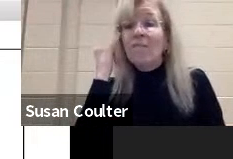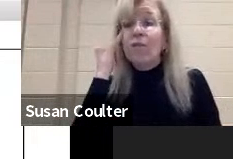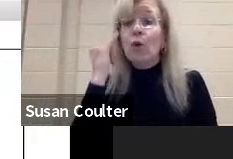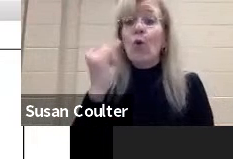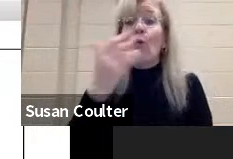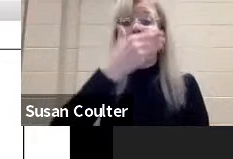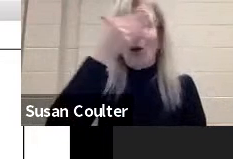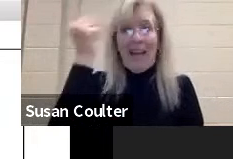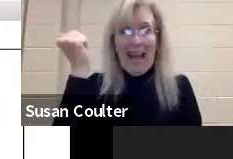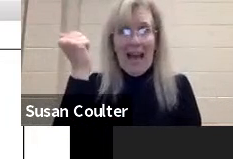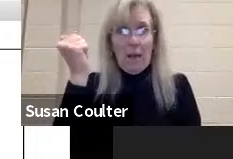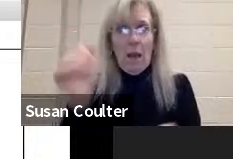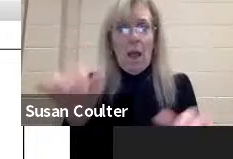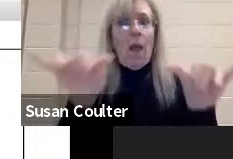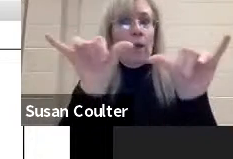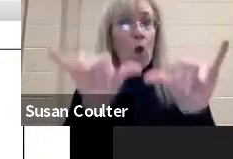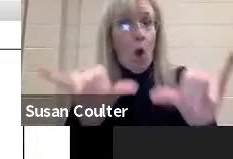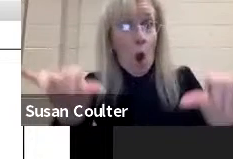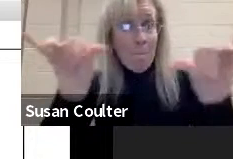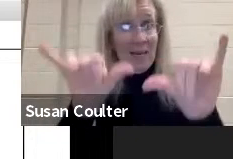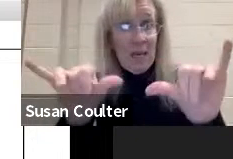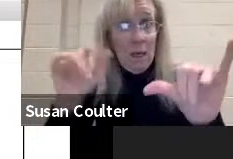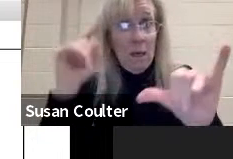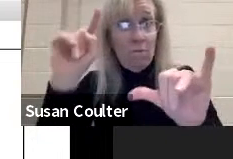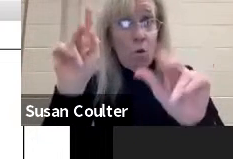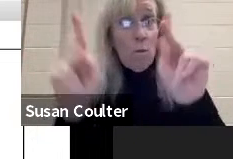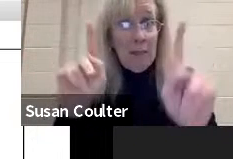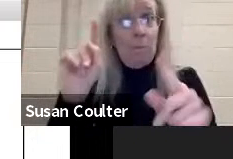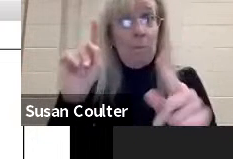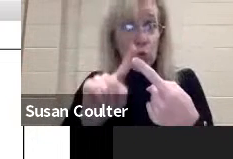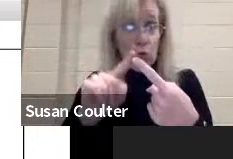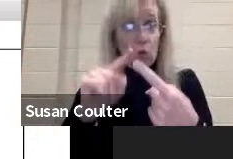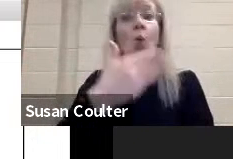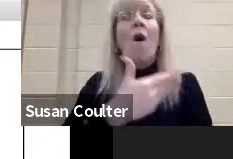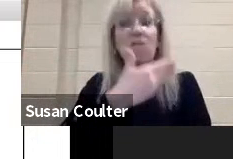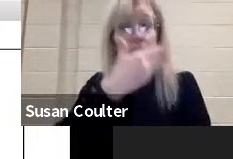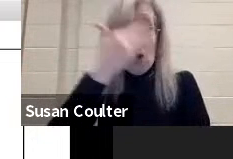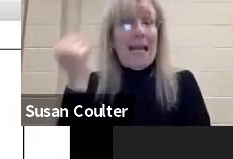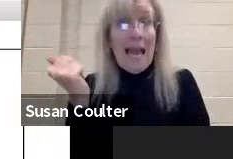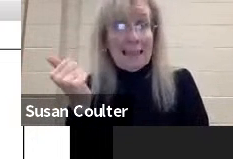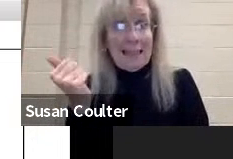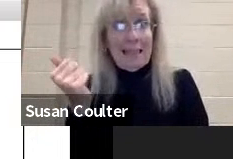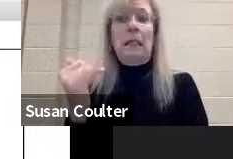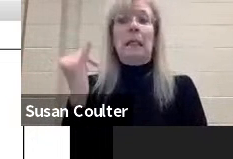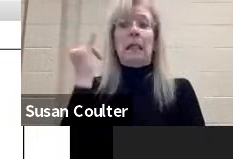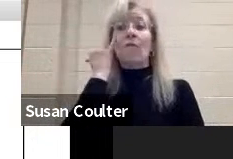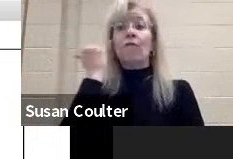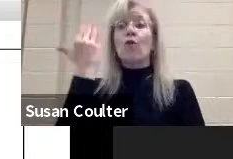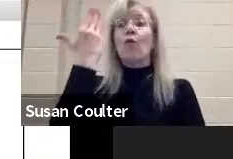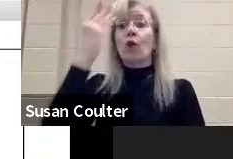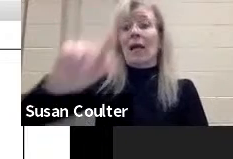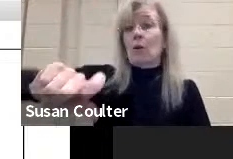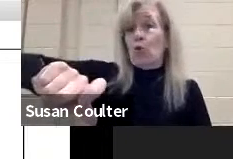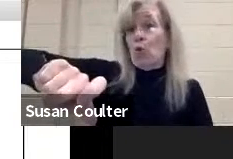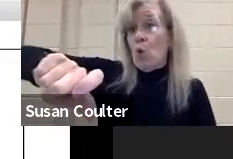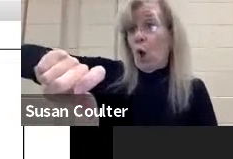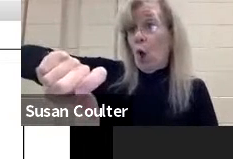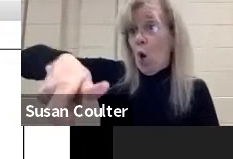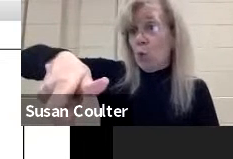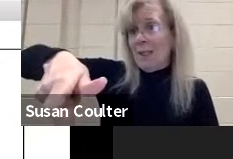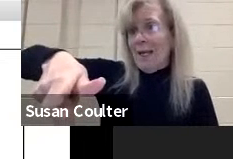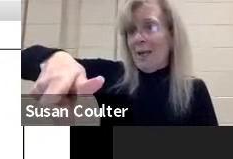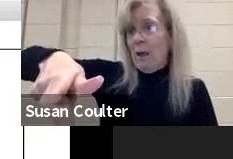Because if you forget, and common for people to forget, if you forget